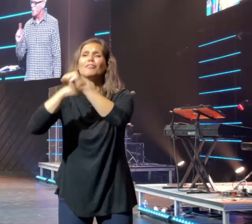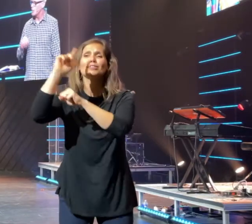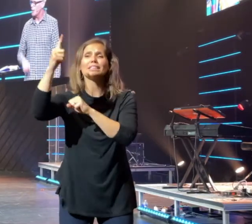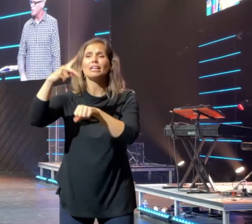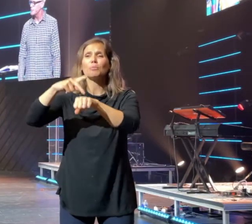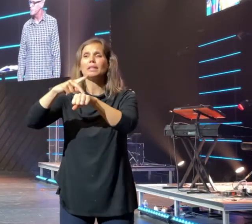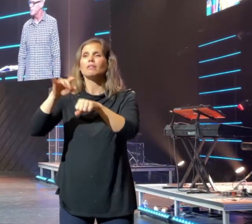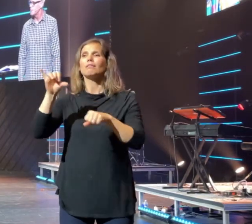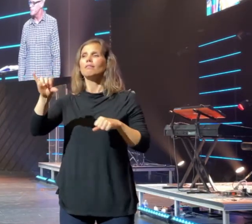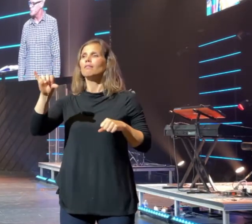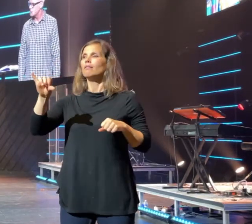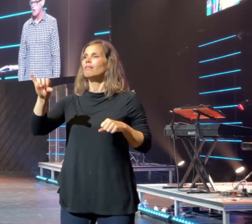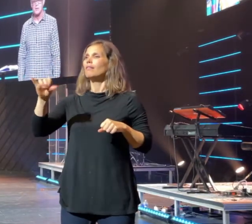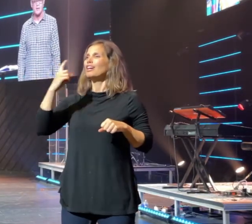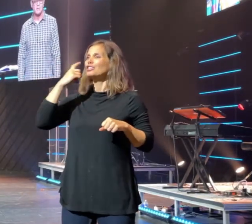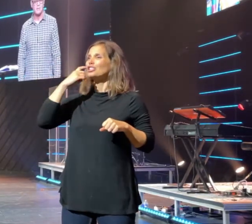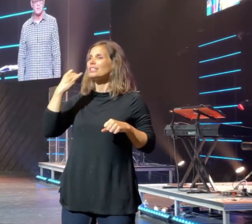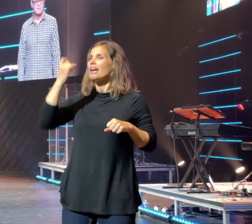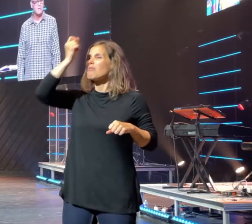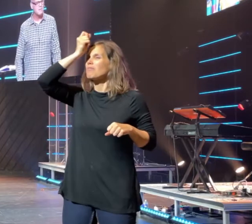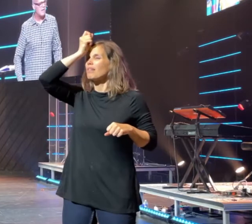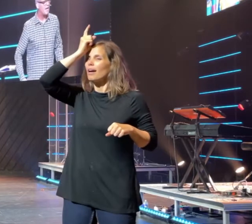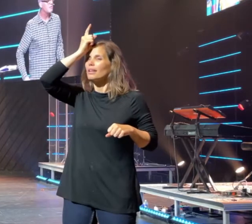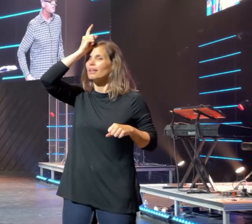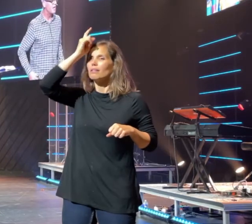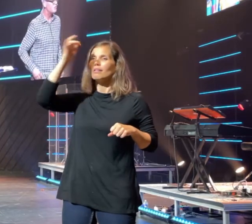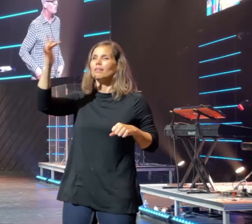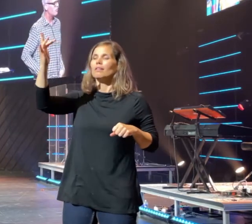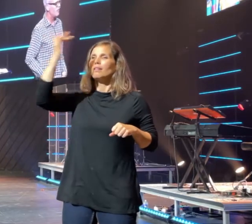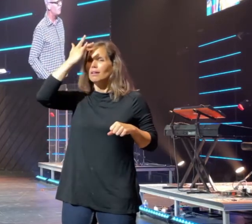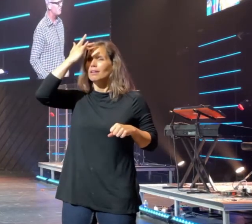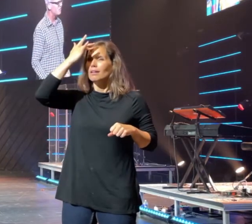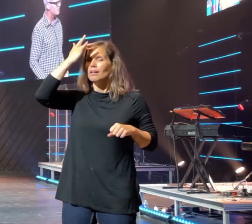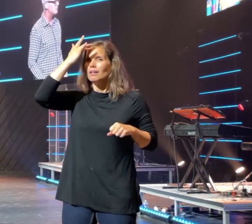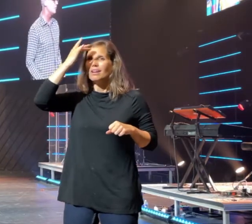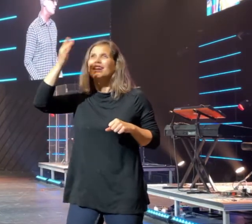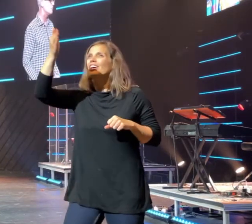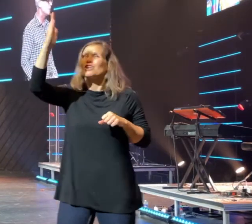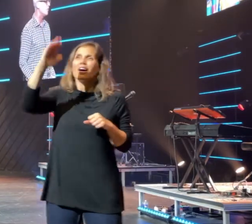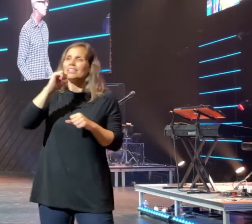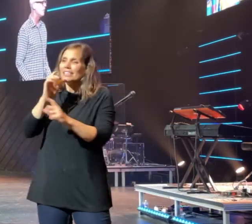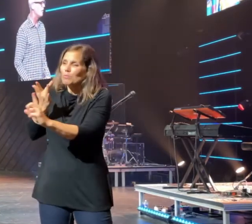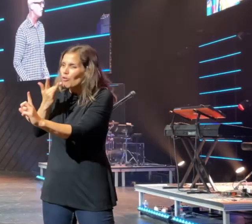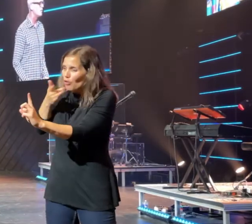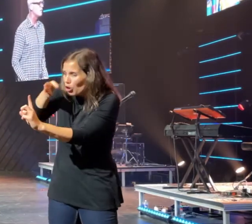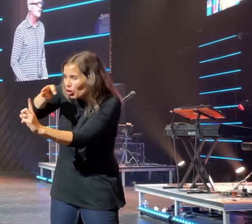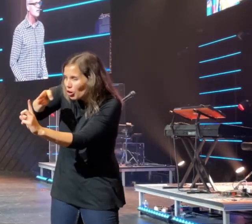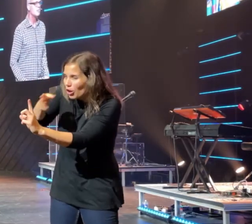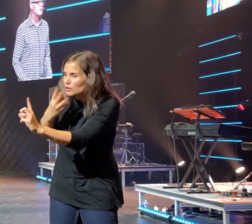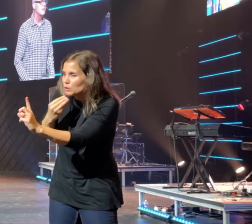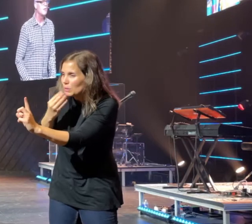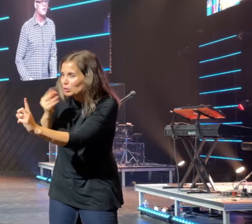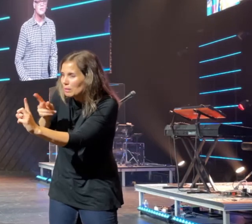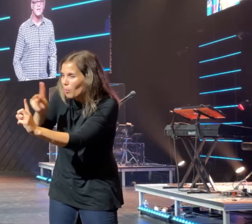now realize, it's dawned on me, that God does not show favoritism to Jewish people, but that the